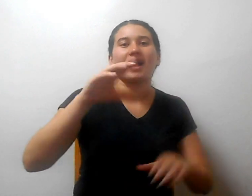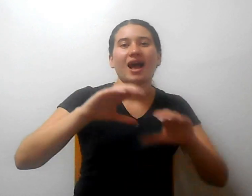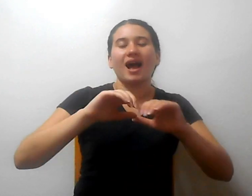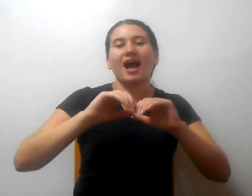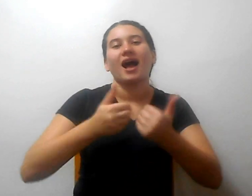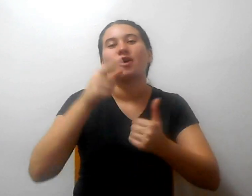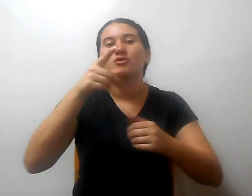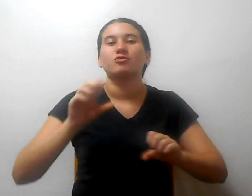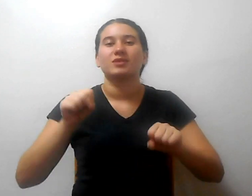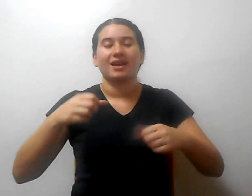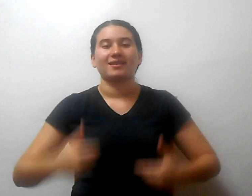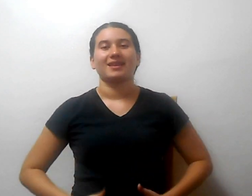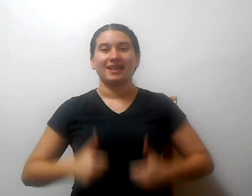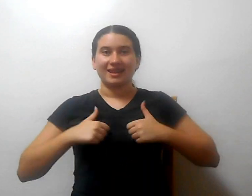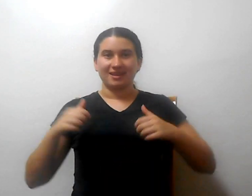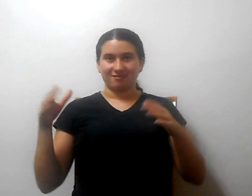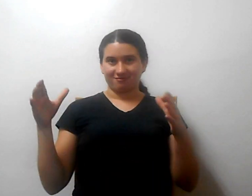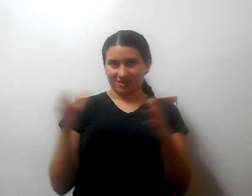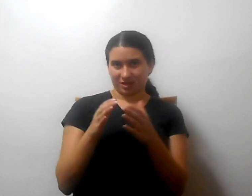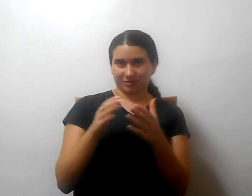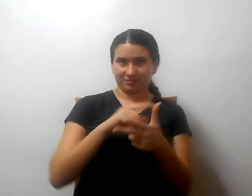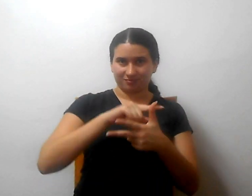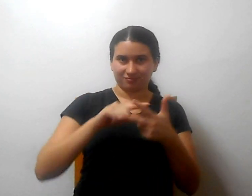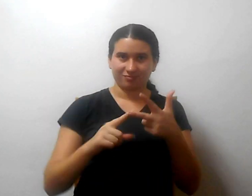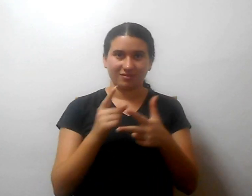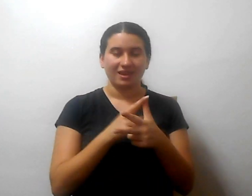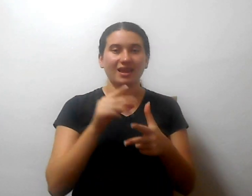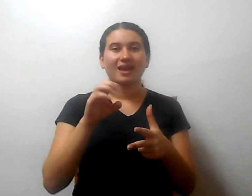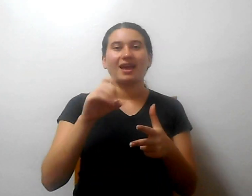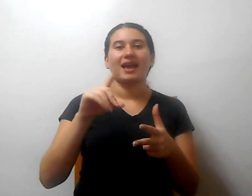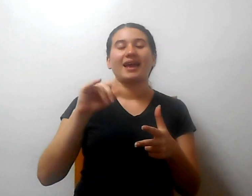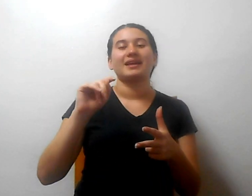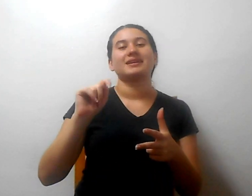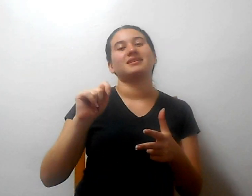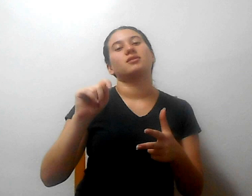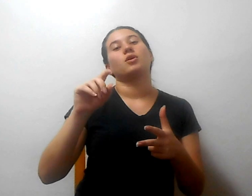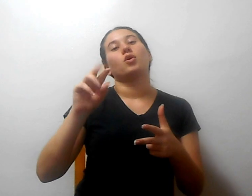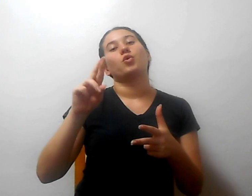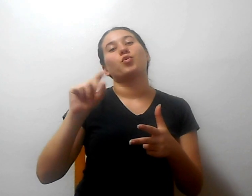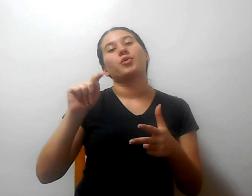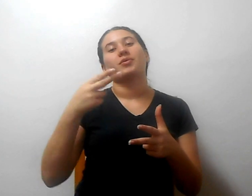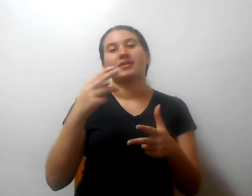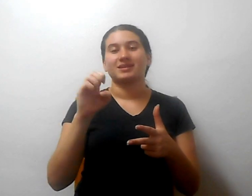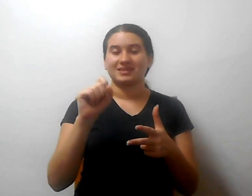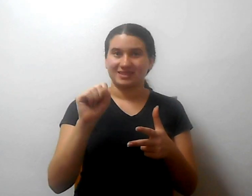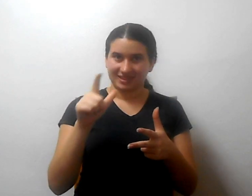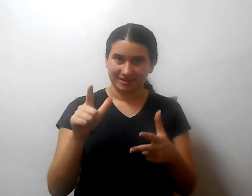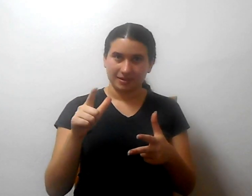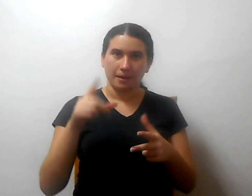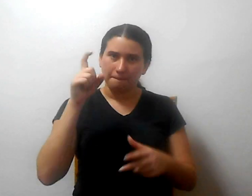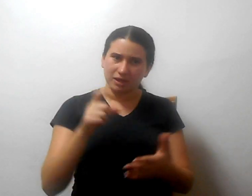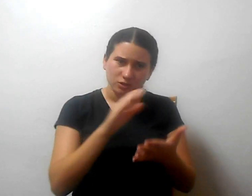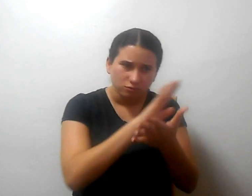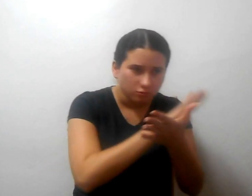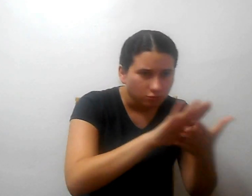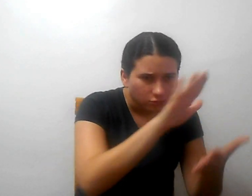main approaches. First of all, you need to edit ruthlessly. We've got to clear the arteries of our lives. That